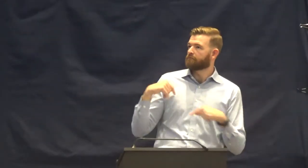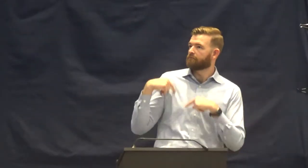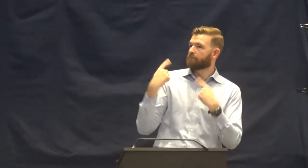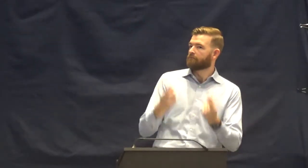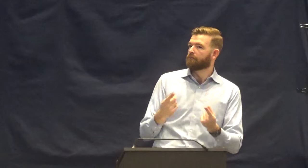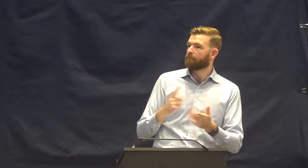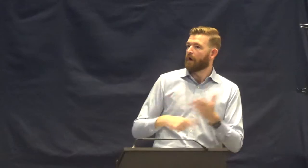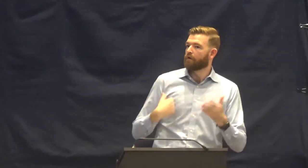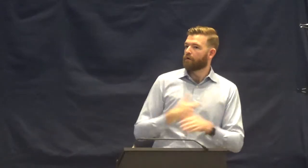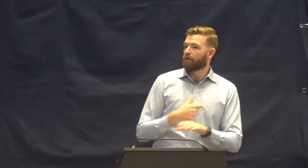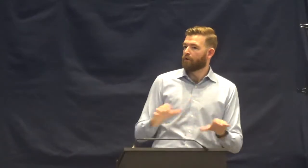boundary.